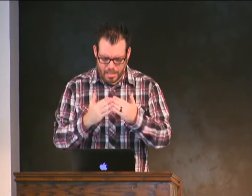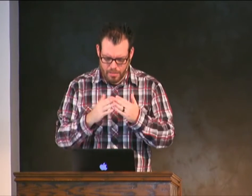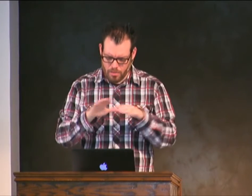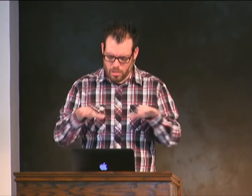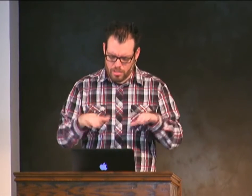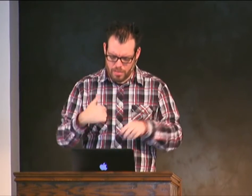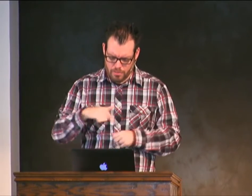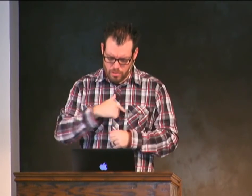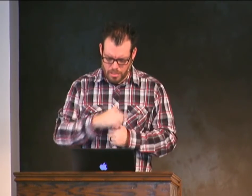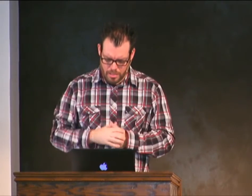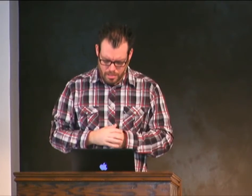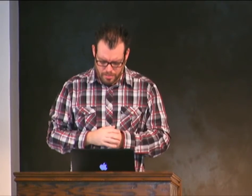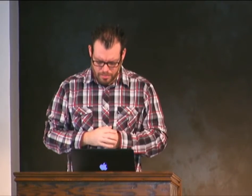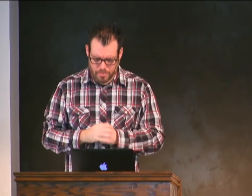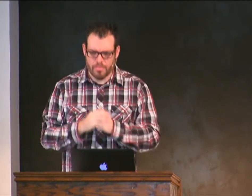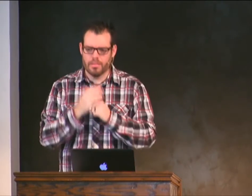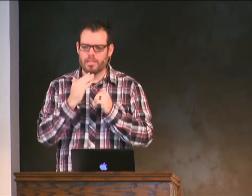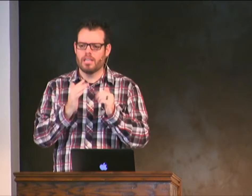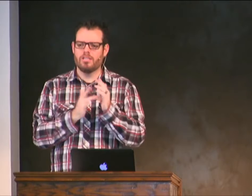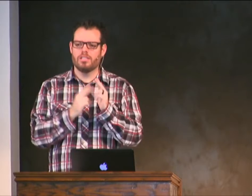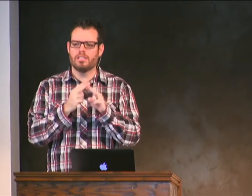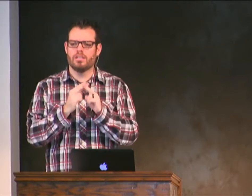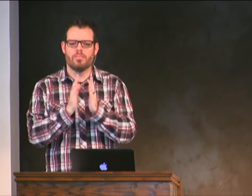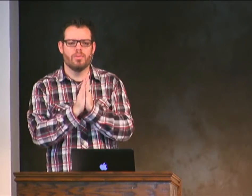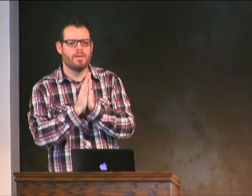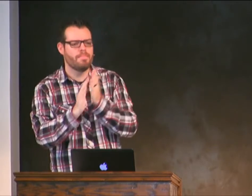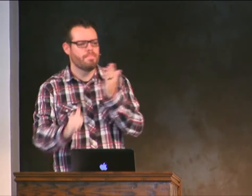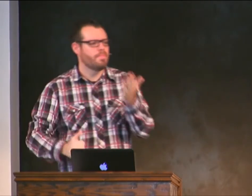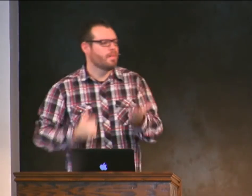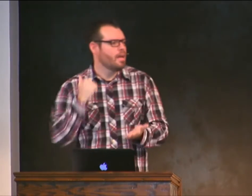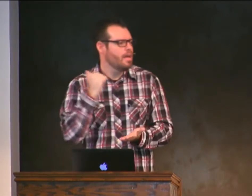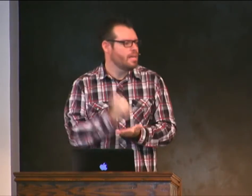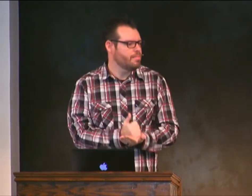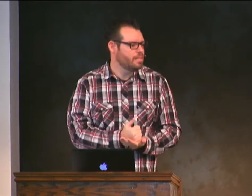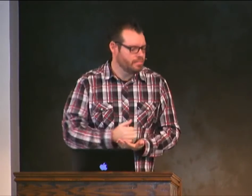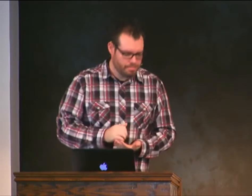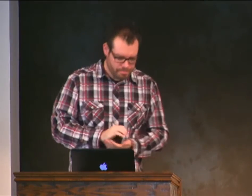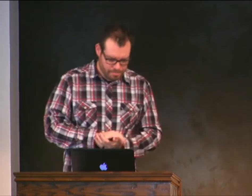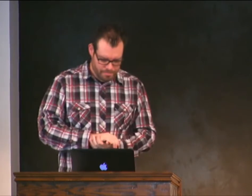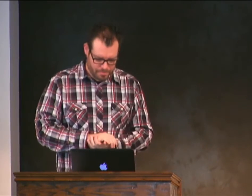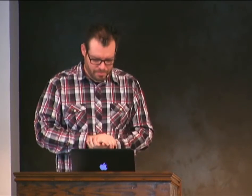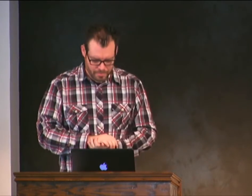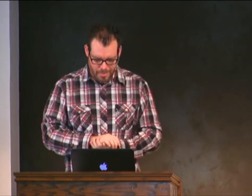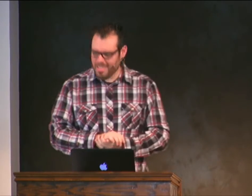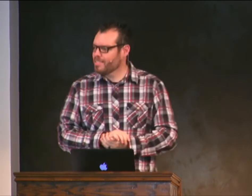We thank you for all you've done for us. Thank you, Jesus' name we pray. Amen.